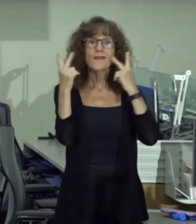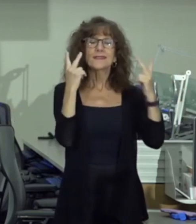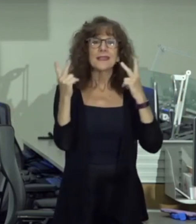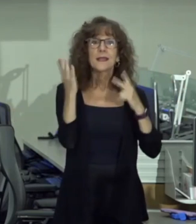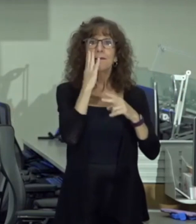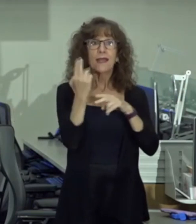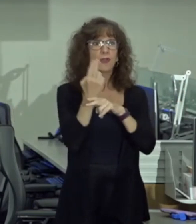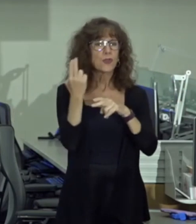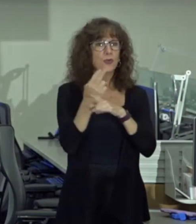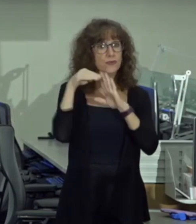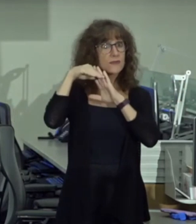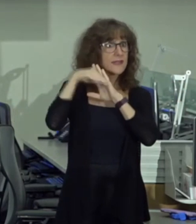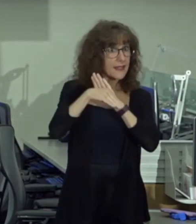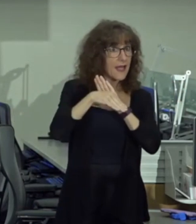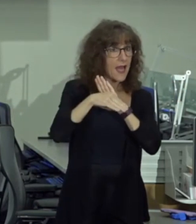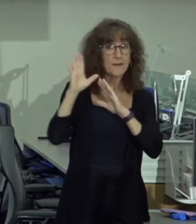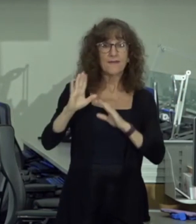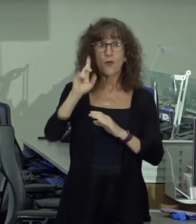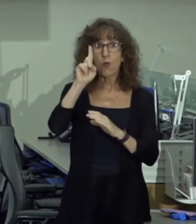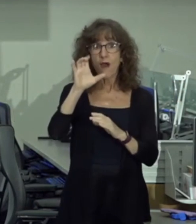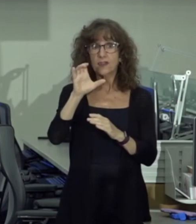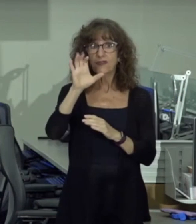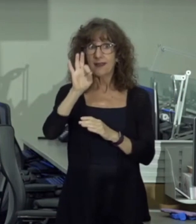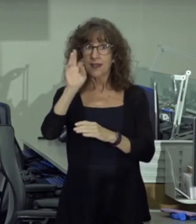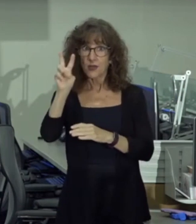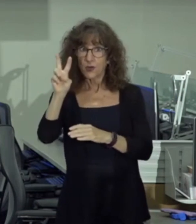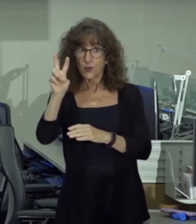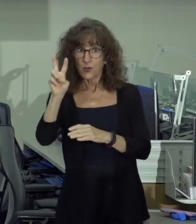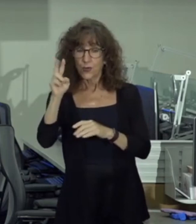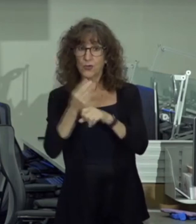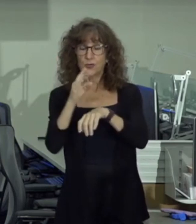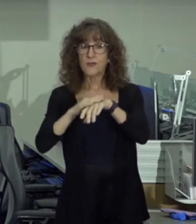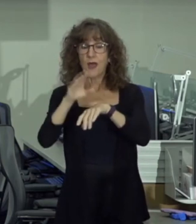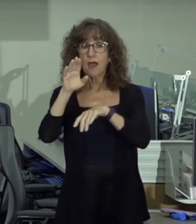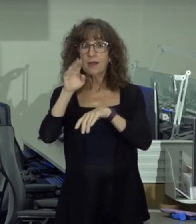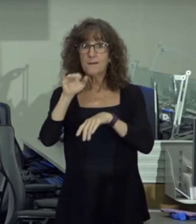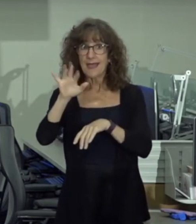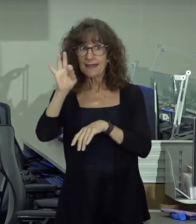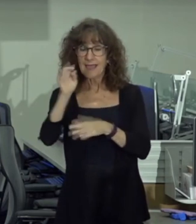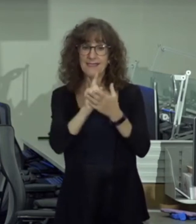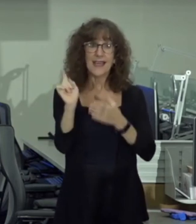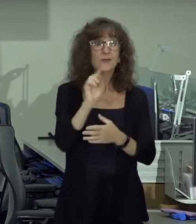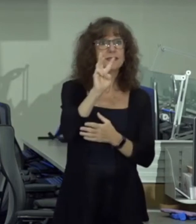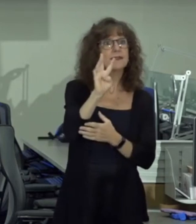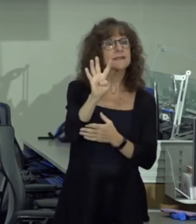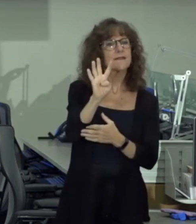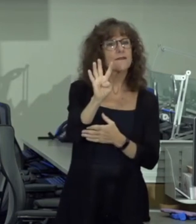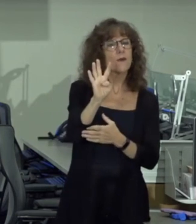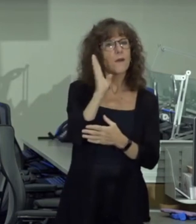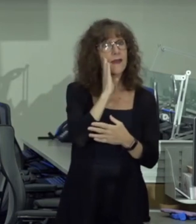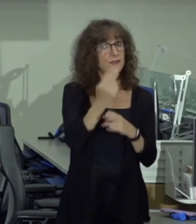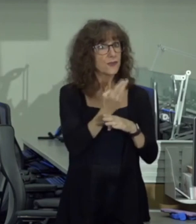bed usage decline from a high of 192 on May 9th, and last week we averaged 64 beds in